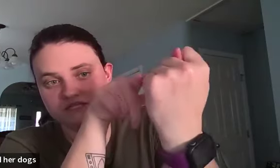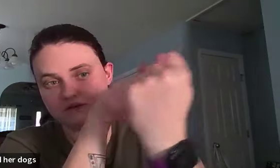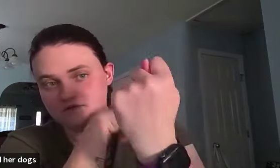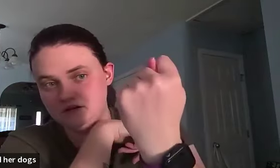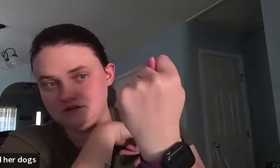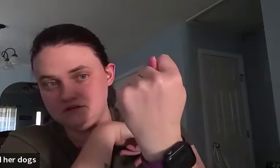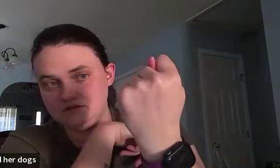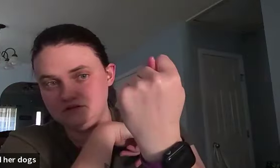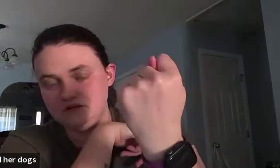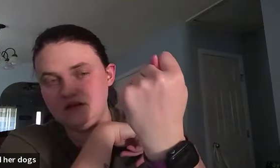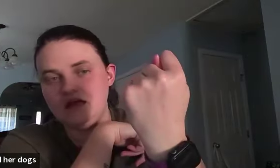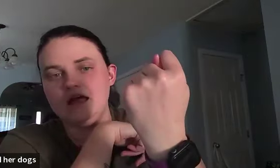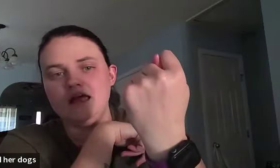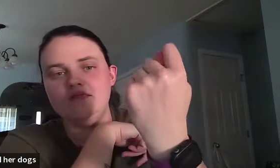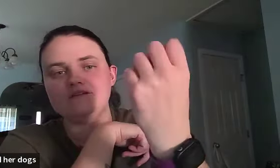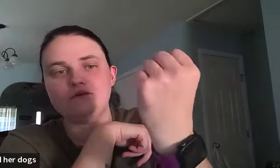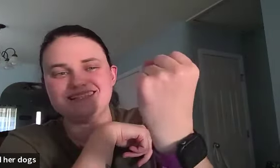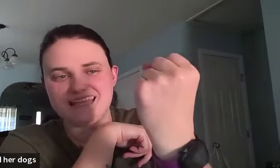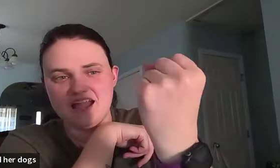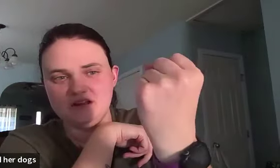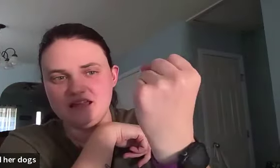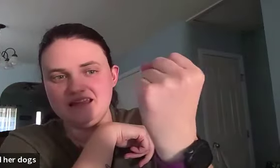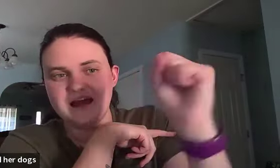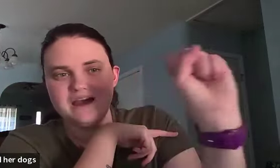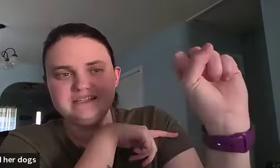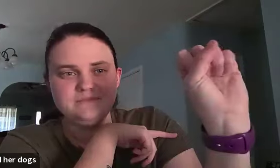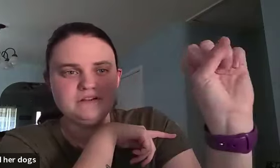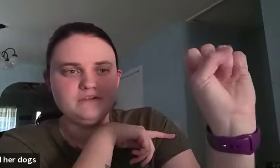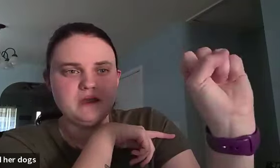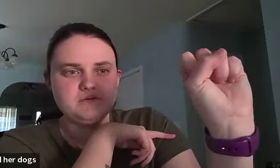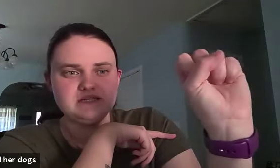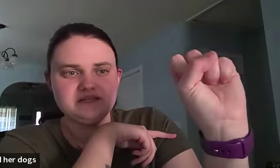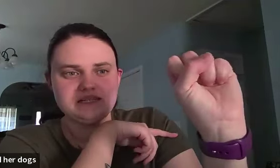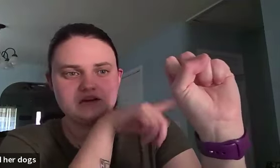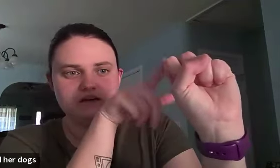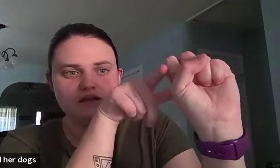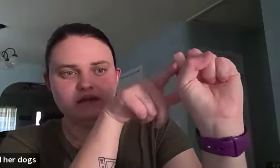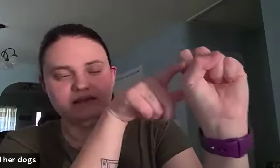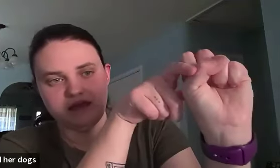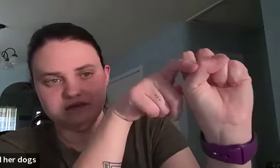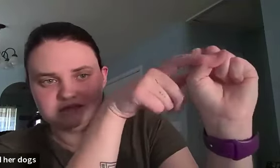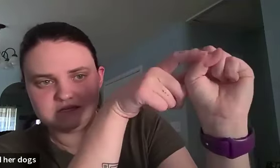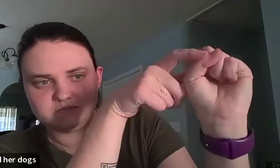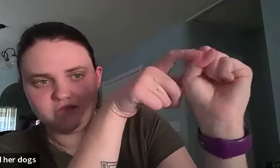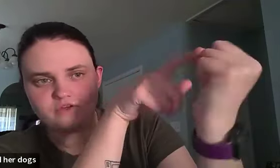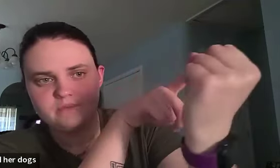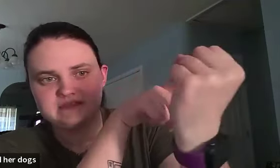rest of your fingers. And then for Saturday, the way I rest my Saturday, my like S, is my thumb is a